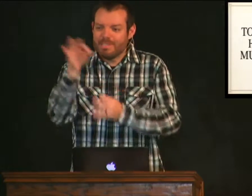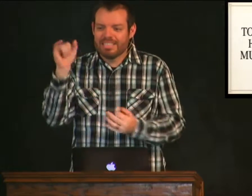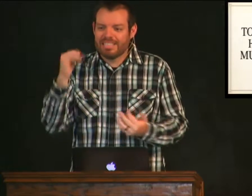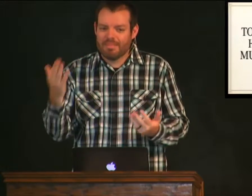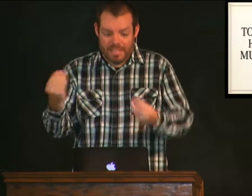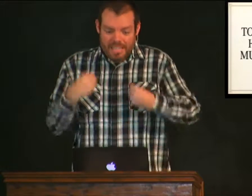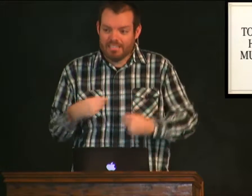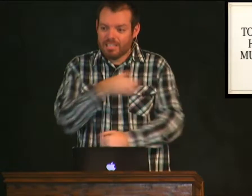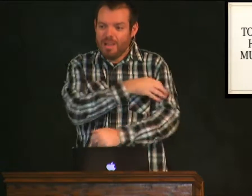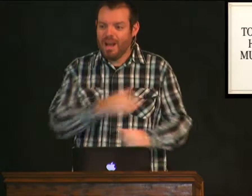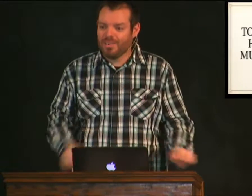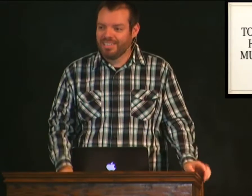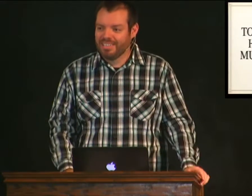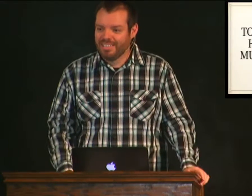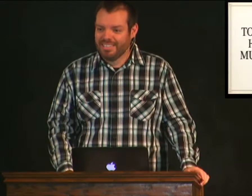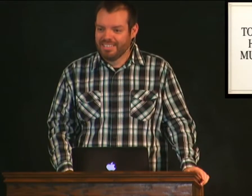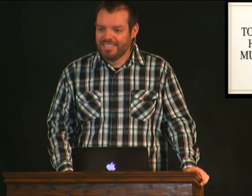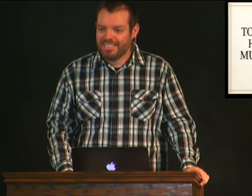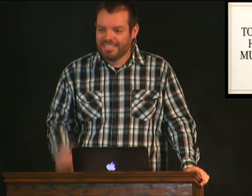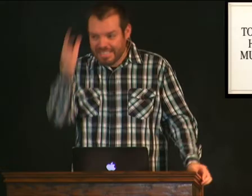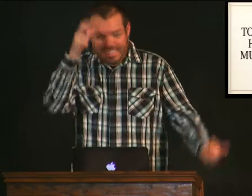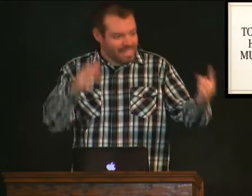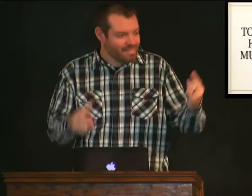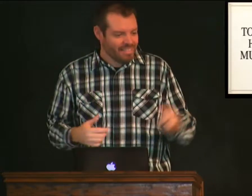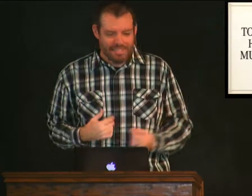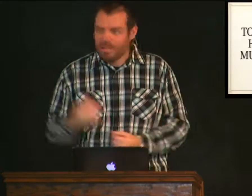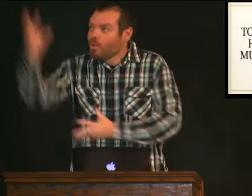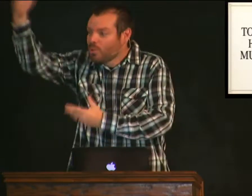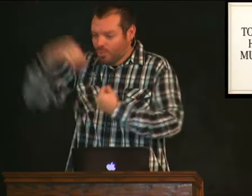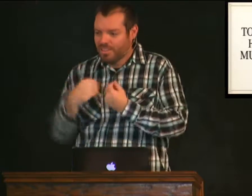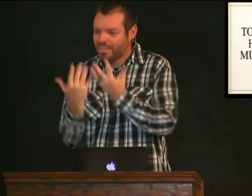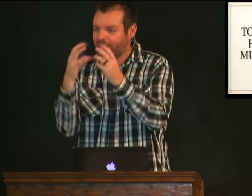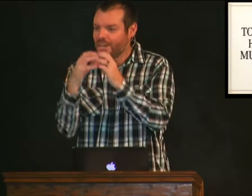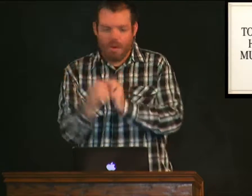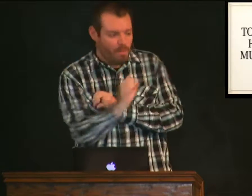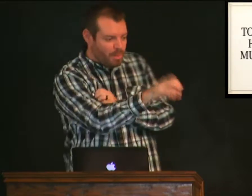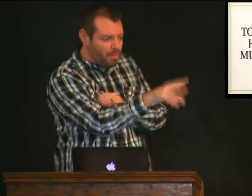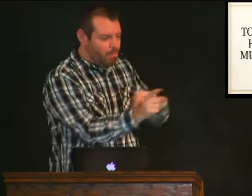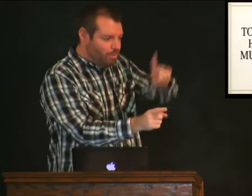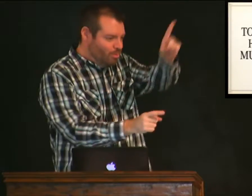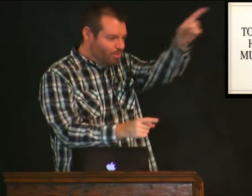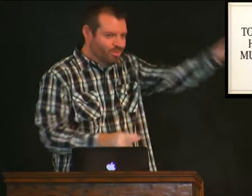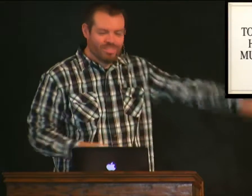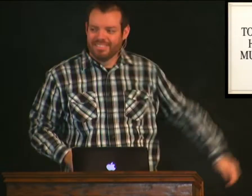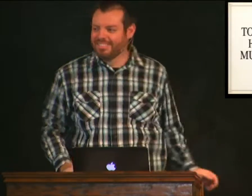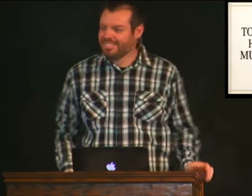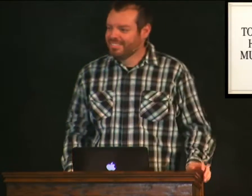The Spirit is the same thing. It gives us power. Satan comes, the fireball.